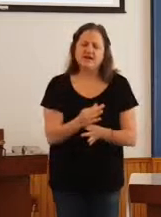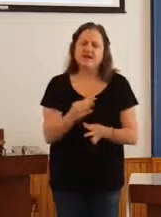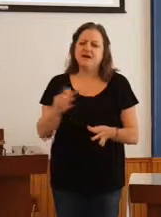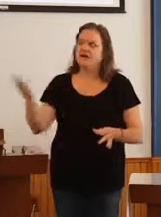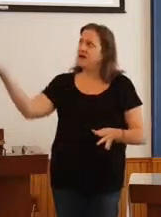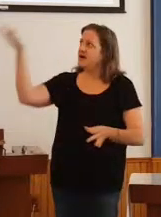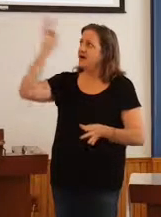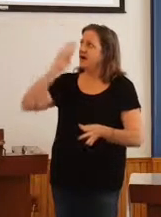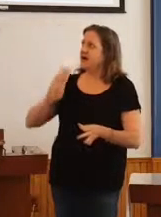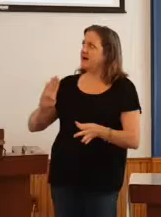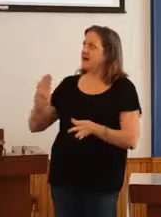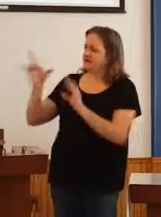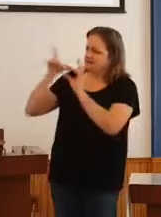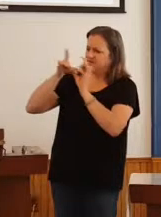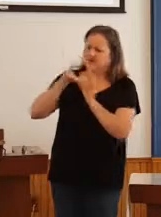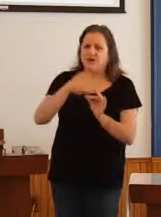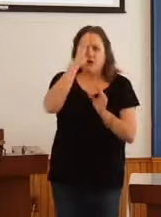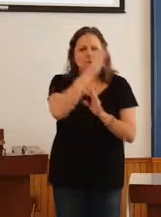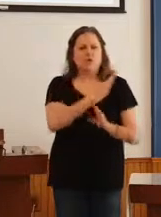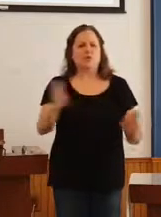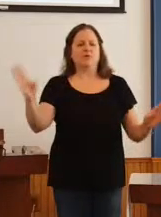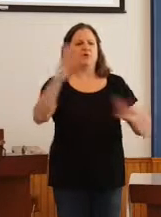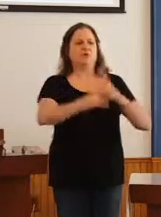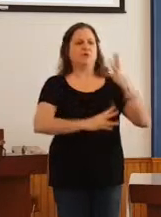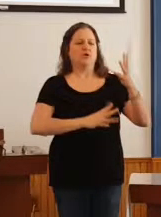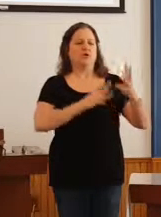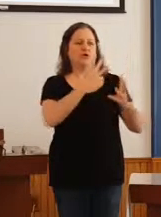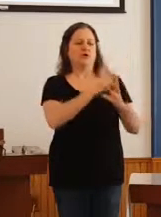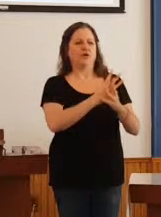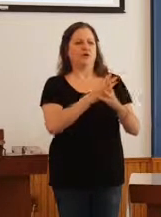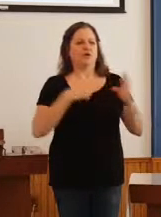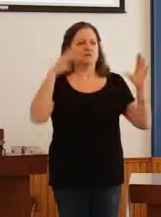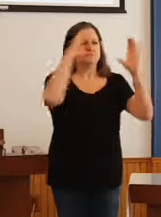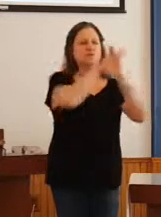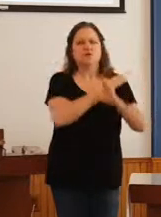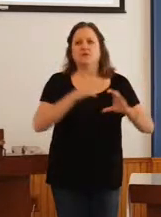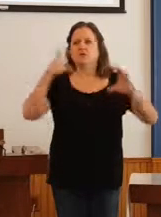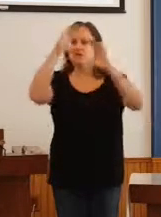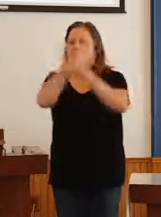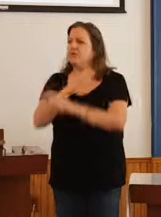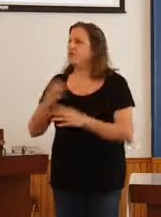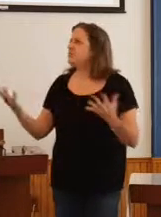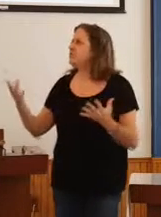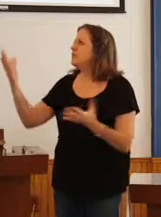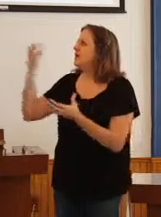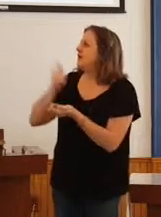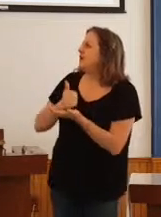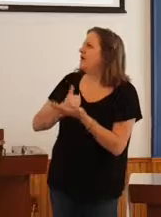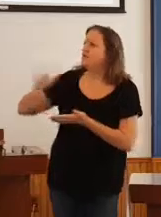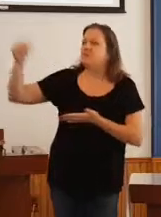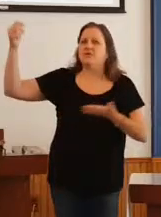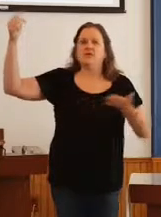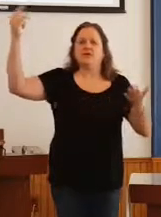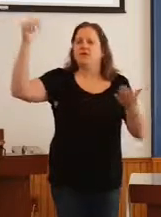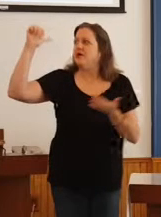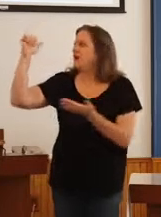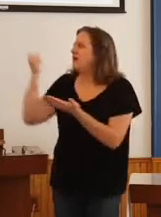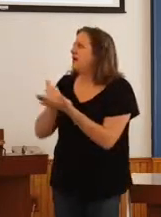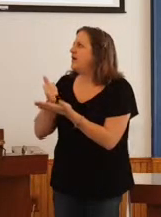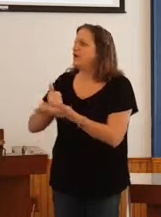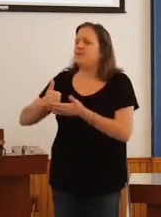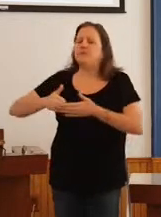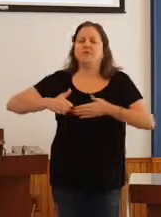worldly thoughts. And open our minds to investigate and accept the ways of God. I'm sure you've